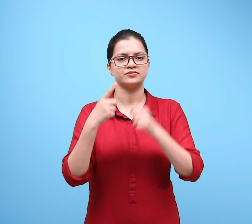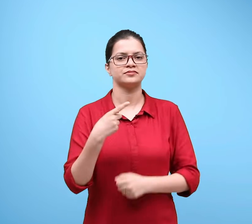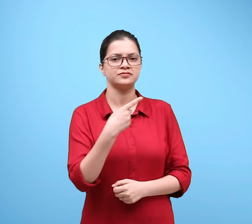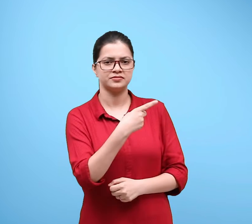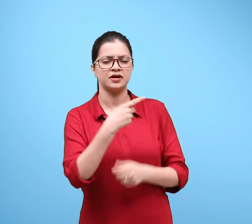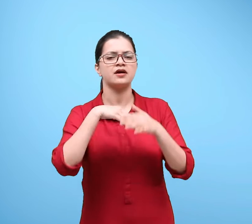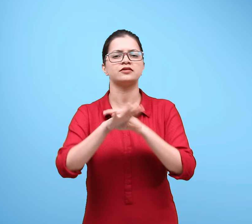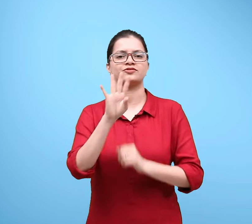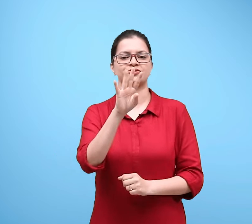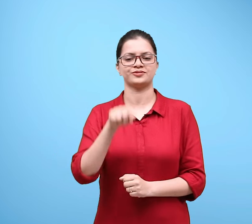Figure 4.2.